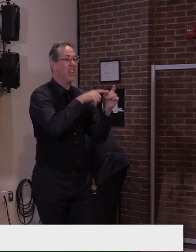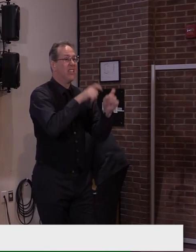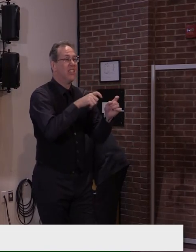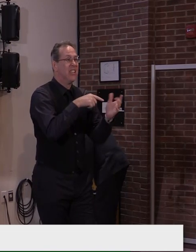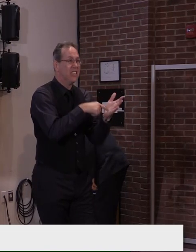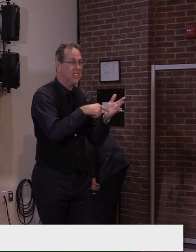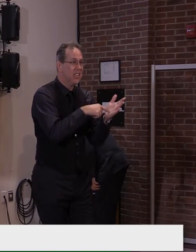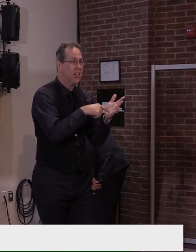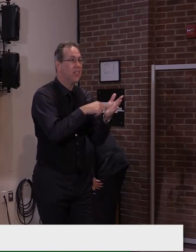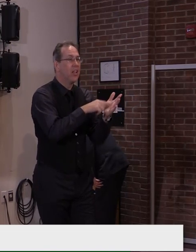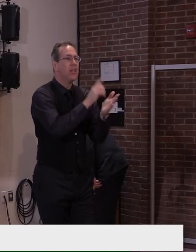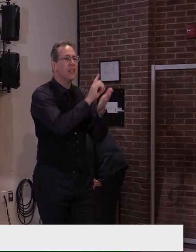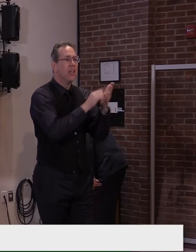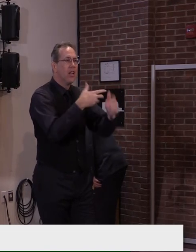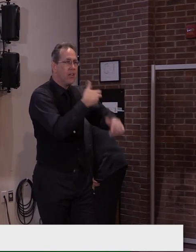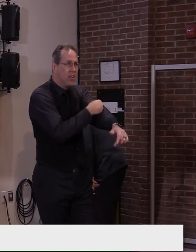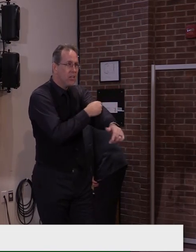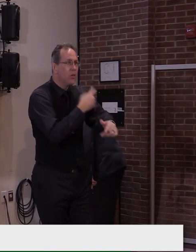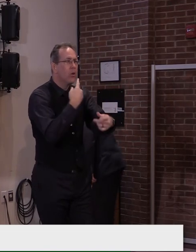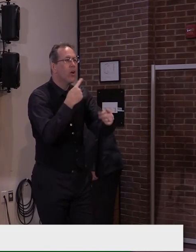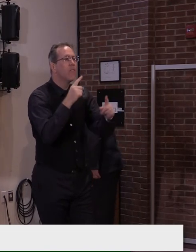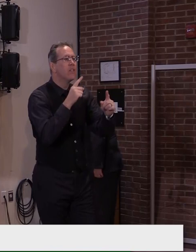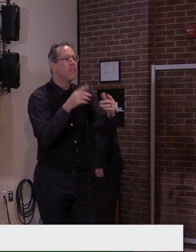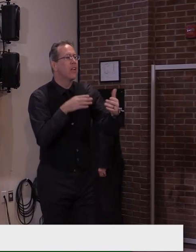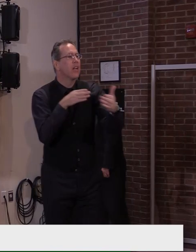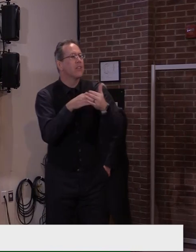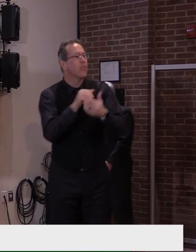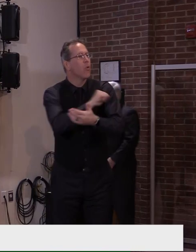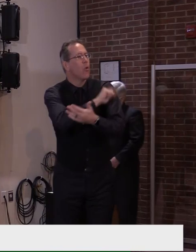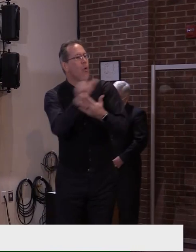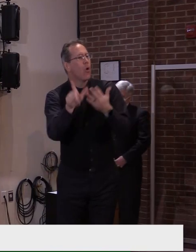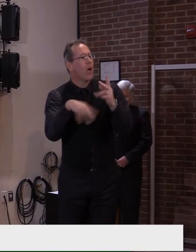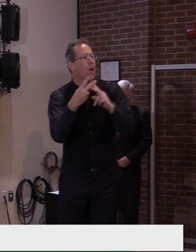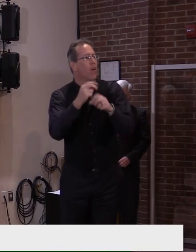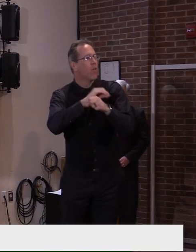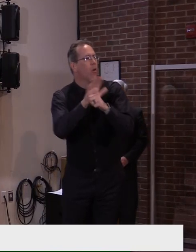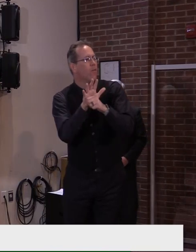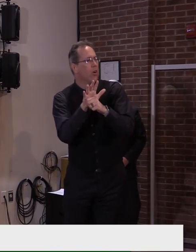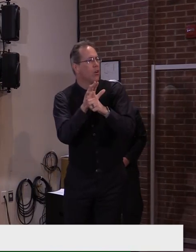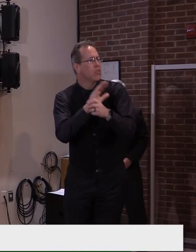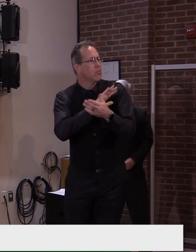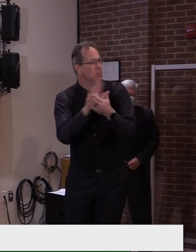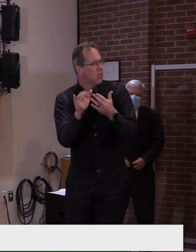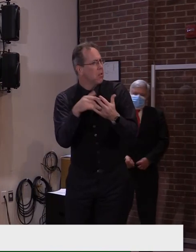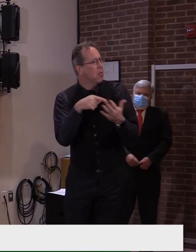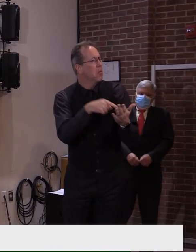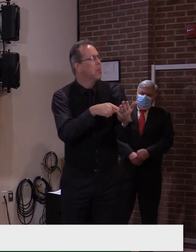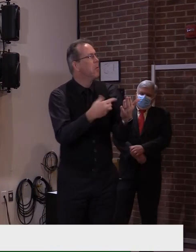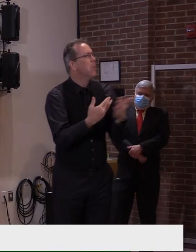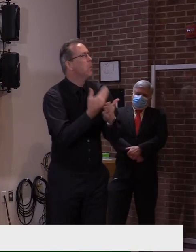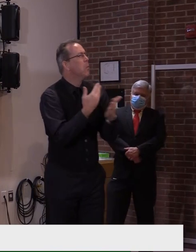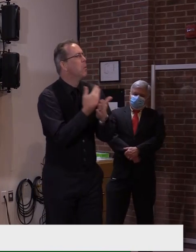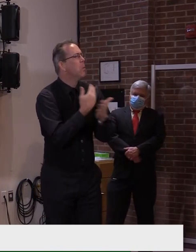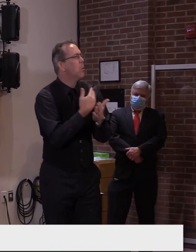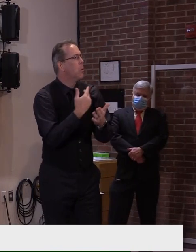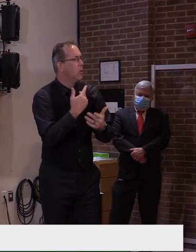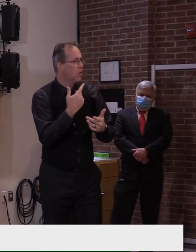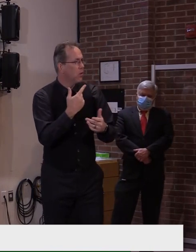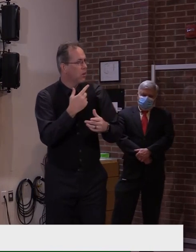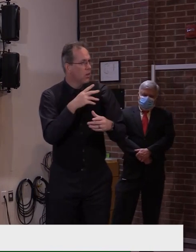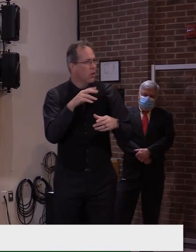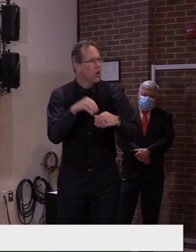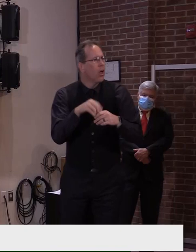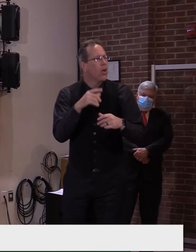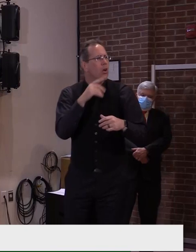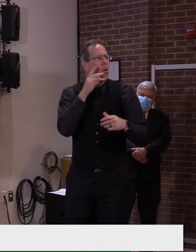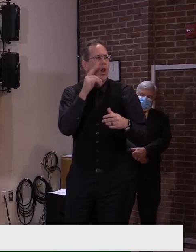effective against all forms of SARS, which I think might include the common cold, but I'm